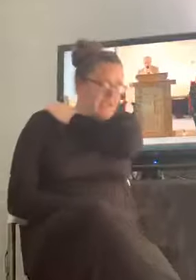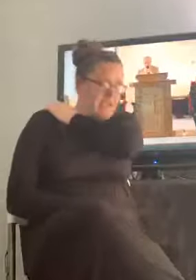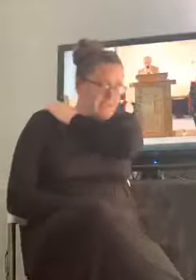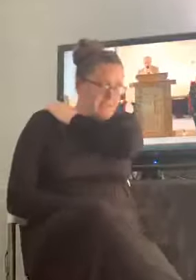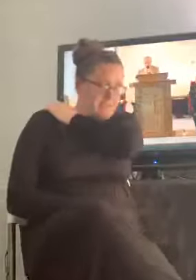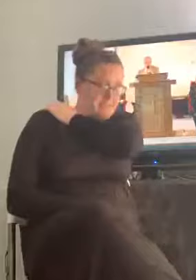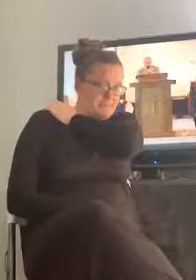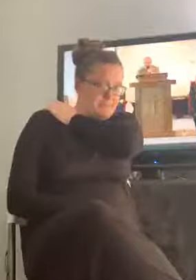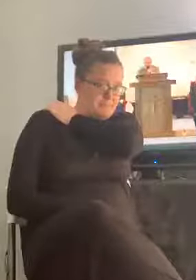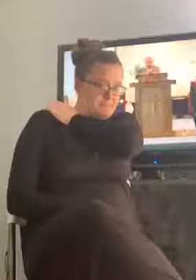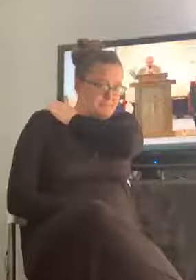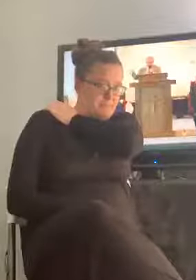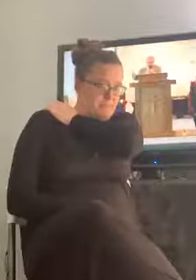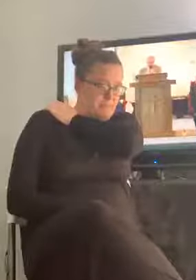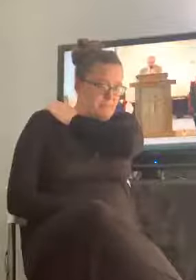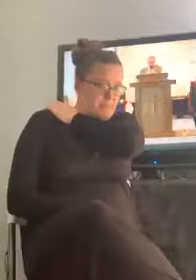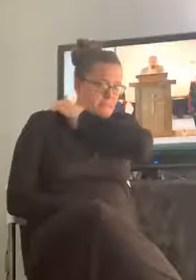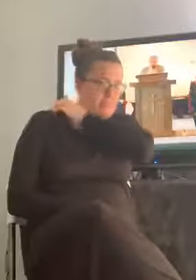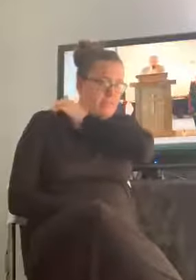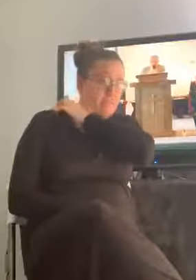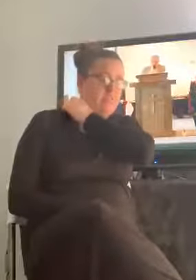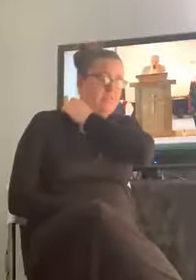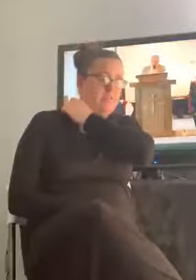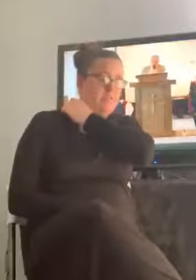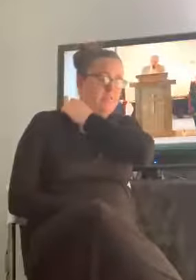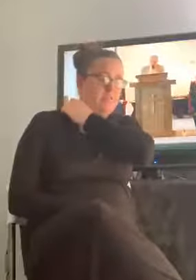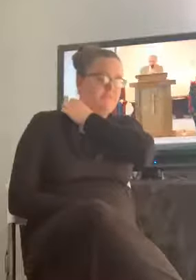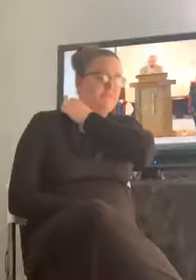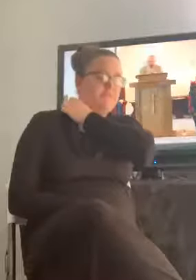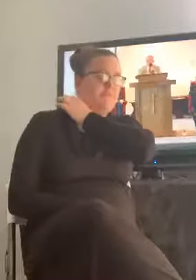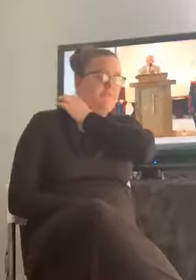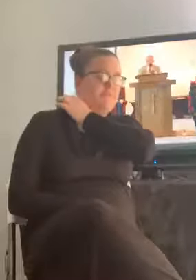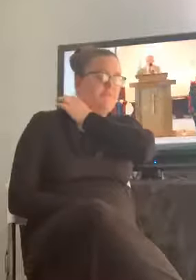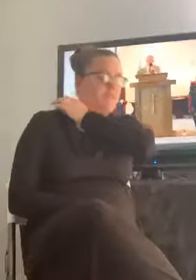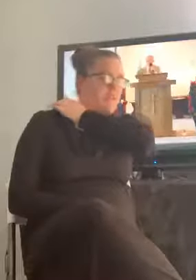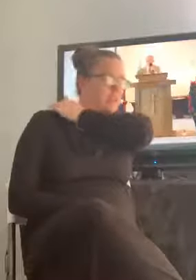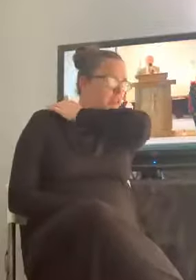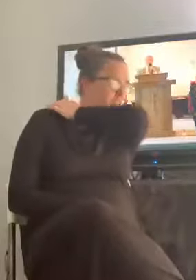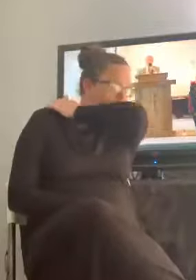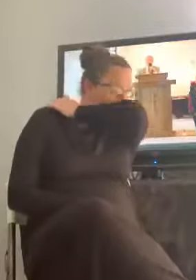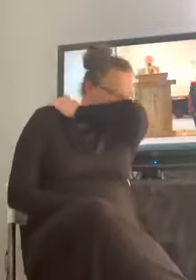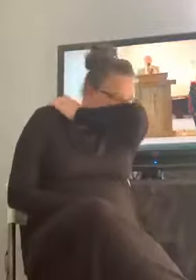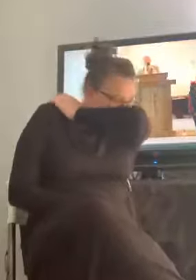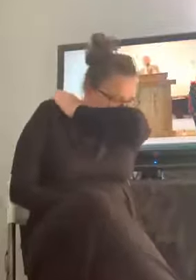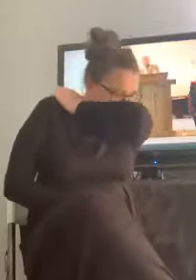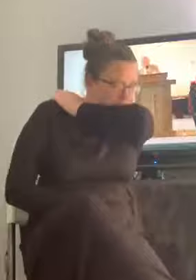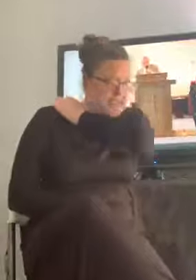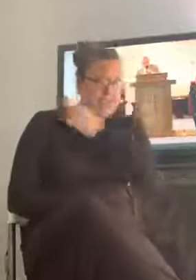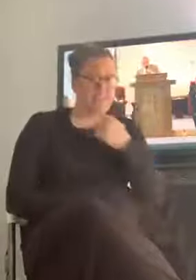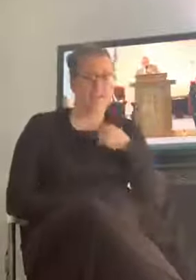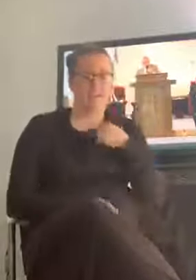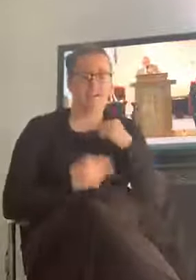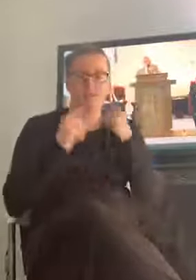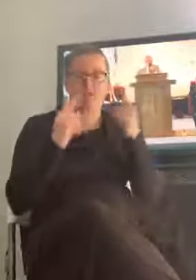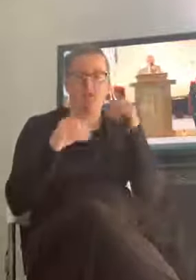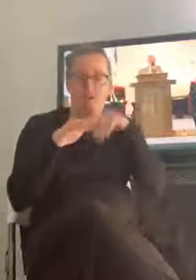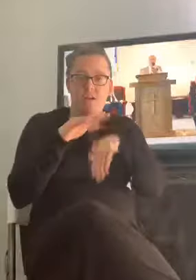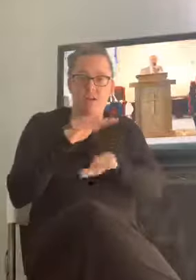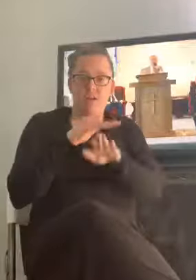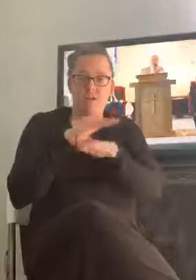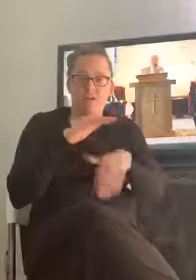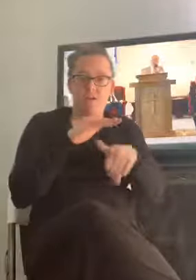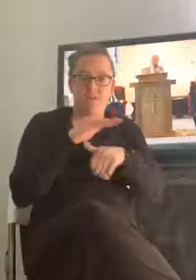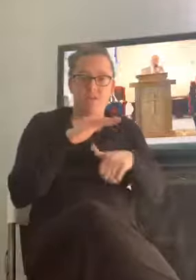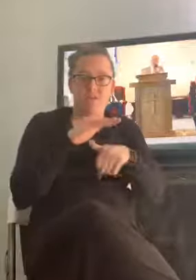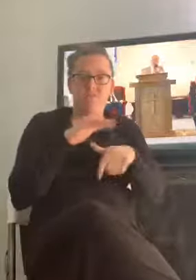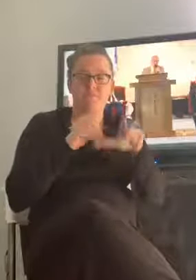from the line. So I went under the line, and what I did not know was is that